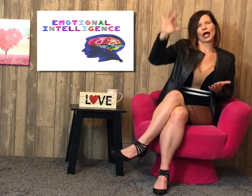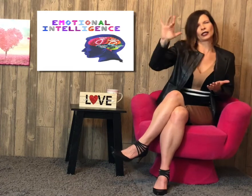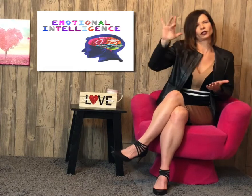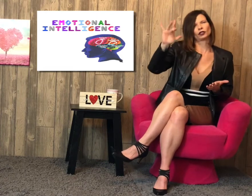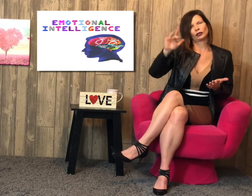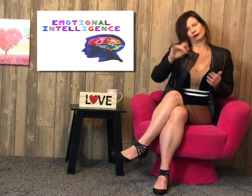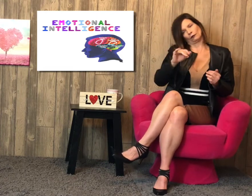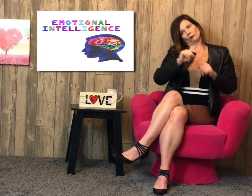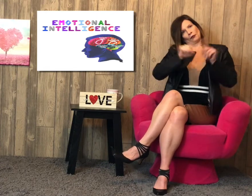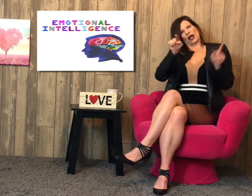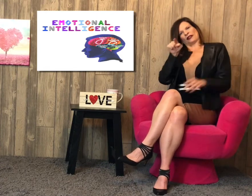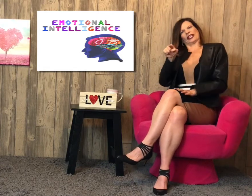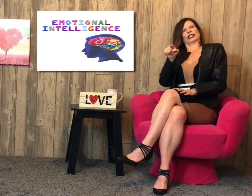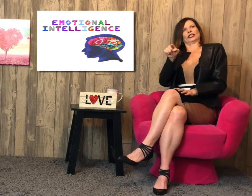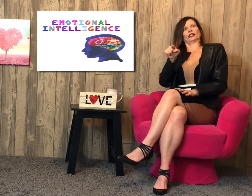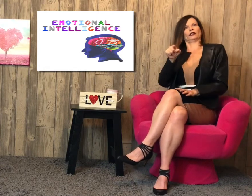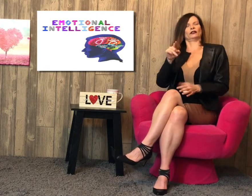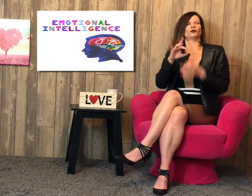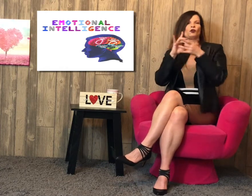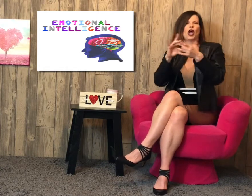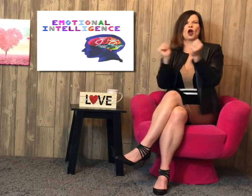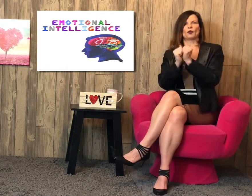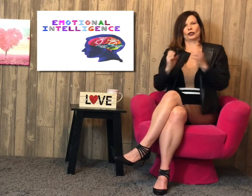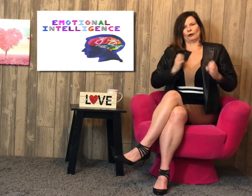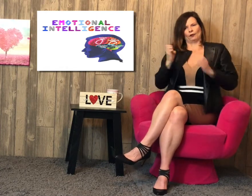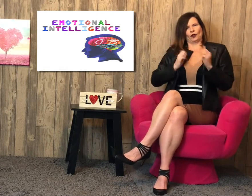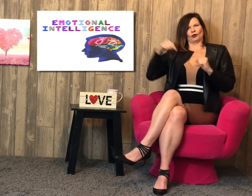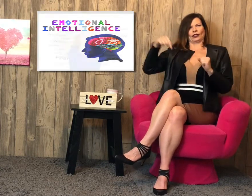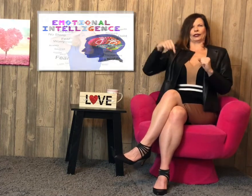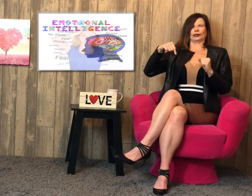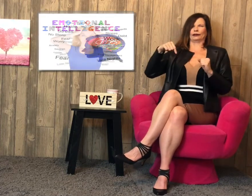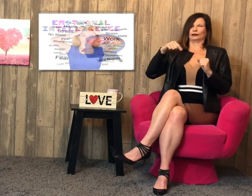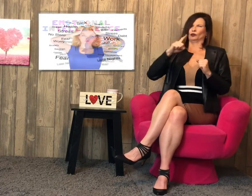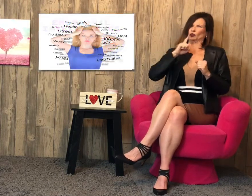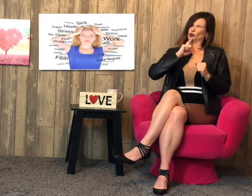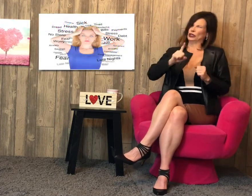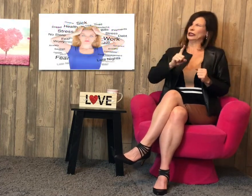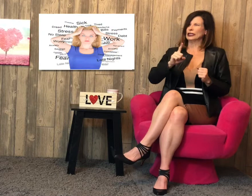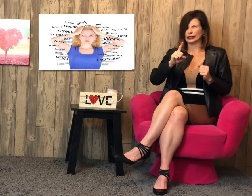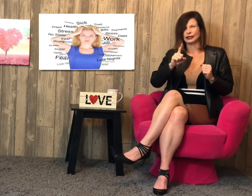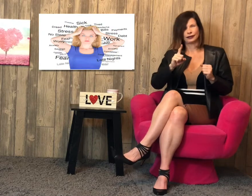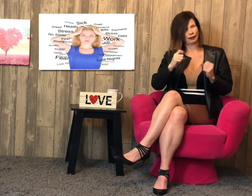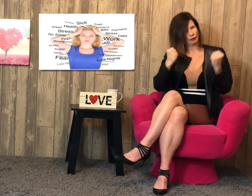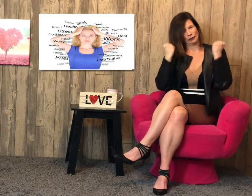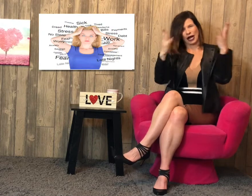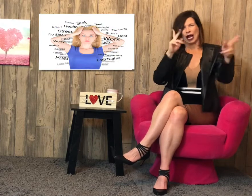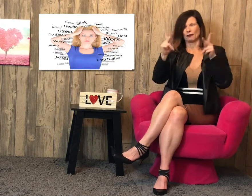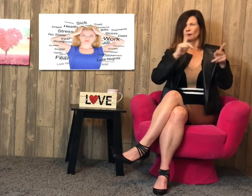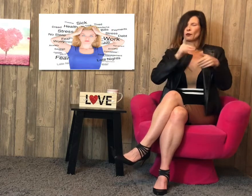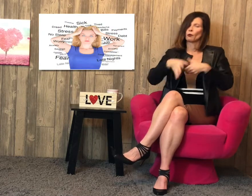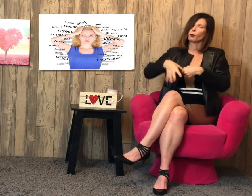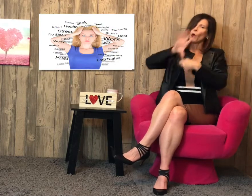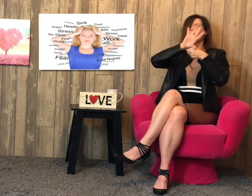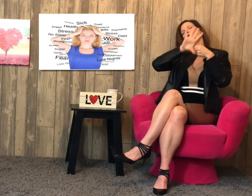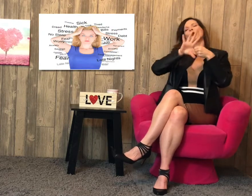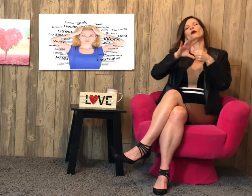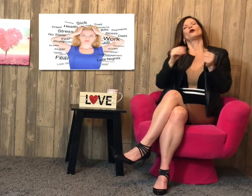on academic intelligence. EQ relates with our emotional state. Many people are not in tune with their emotions, and they